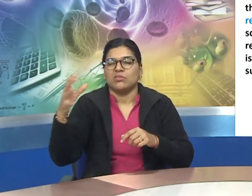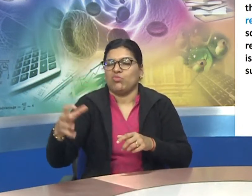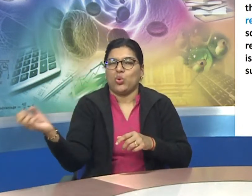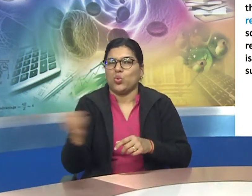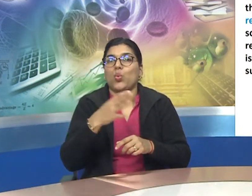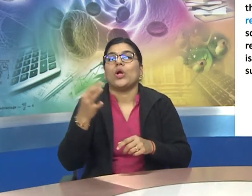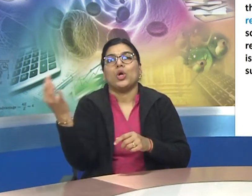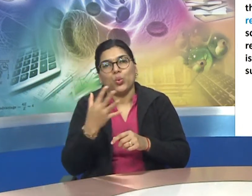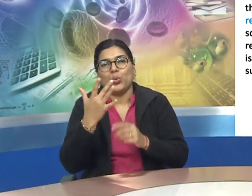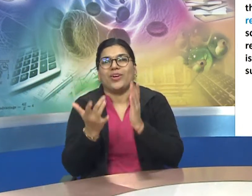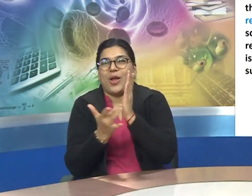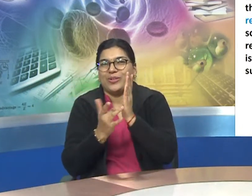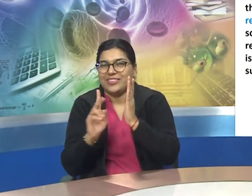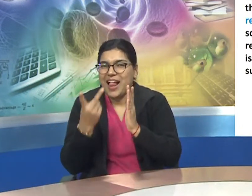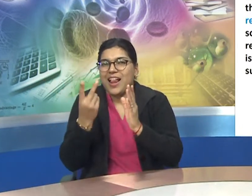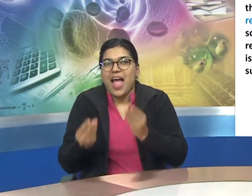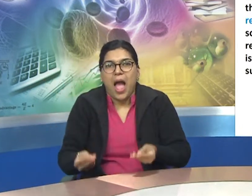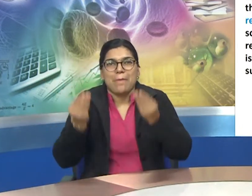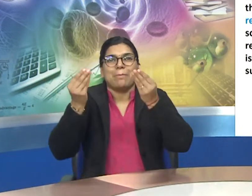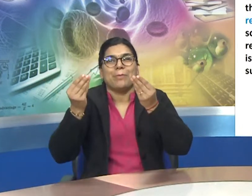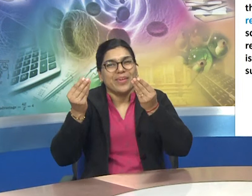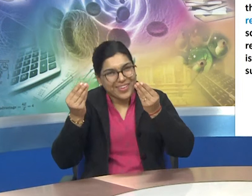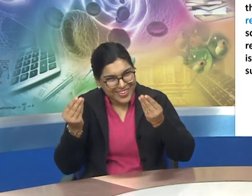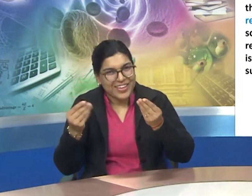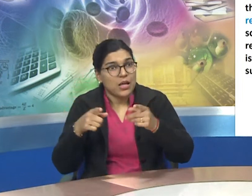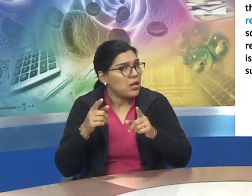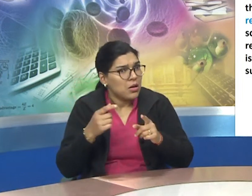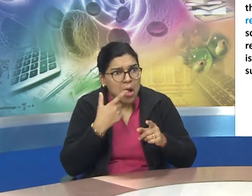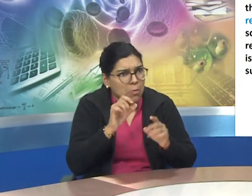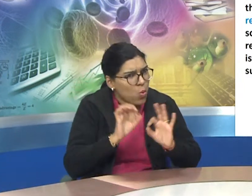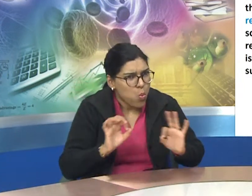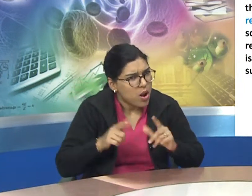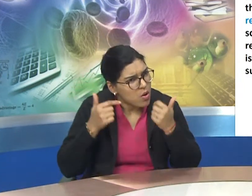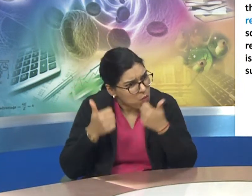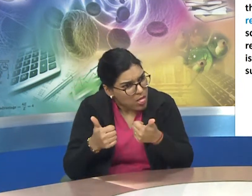So that is why it is the best preference.